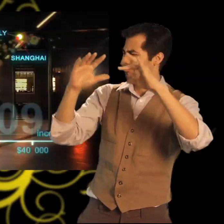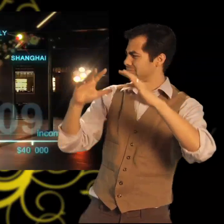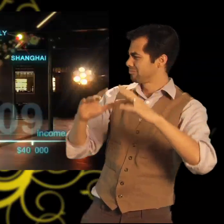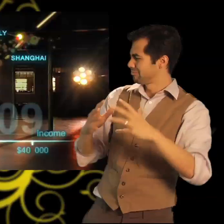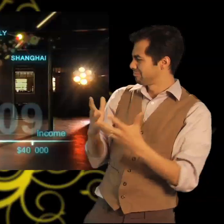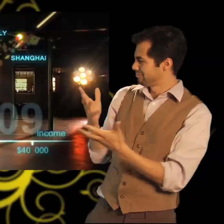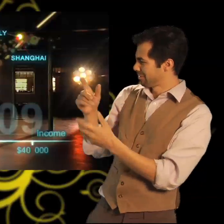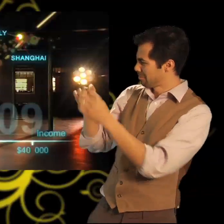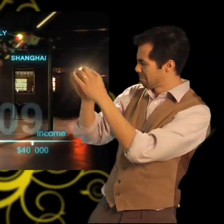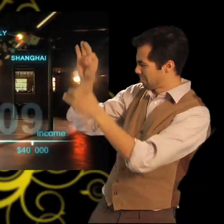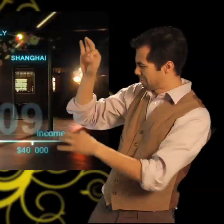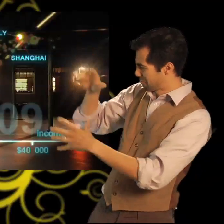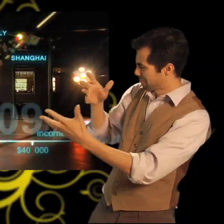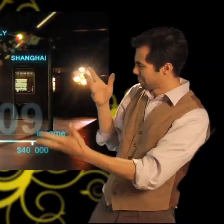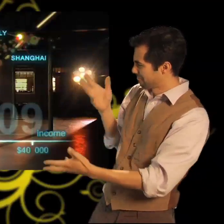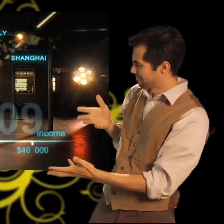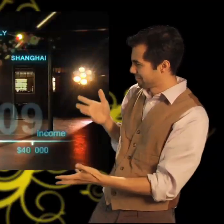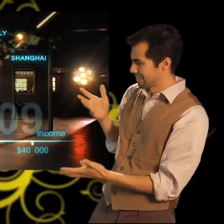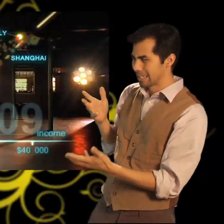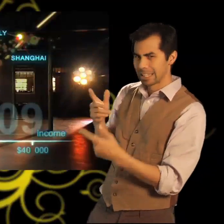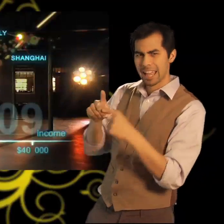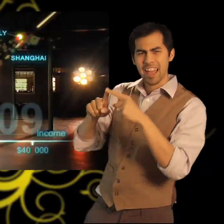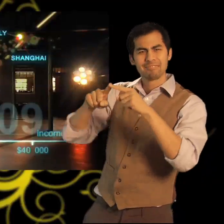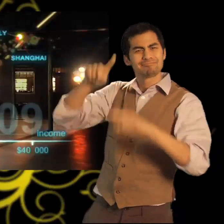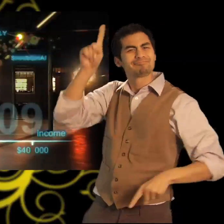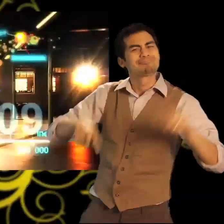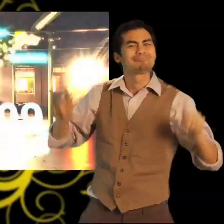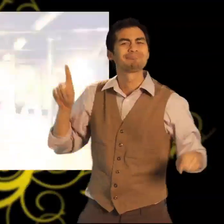the rural parts are like Ghana in Africa.